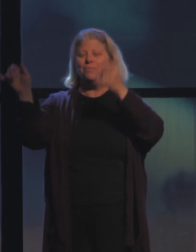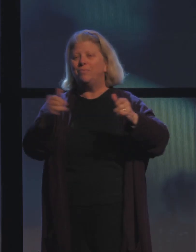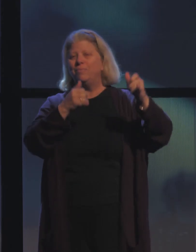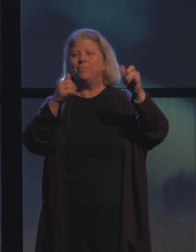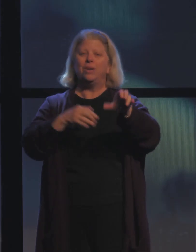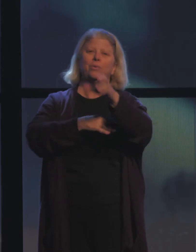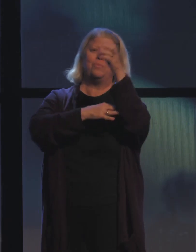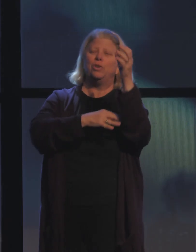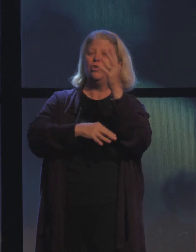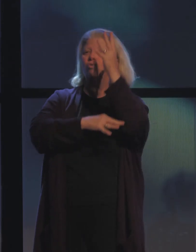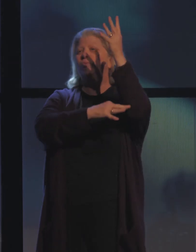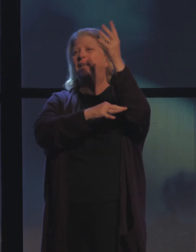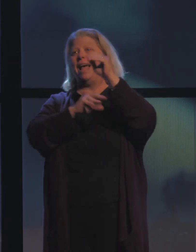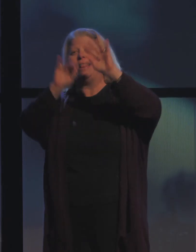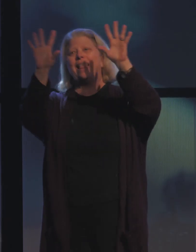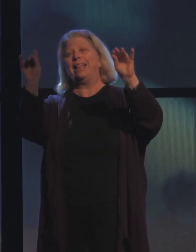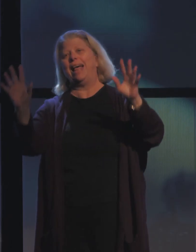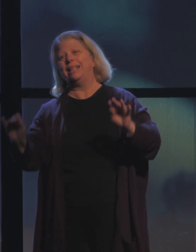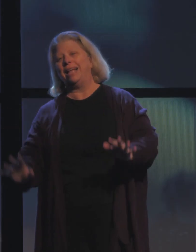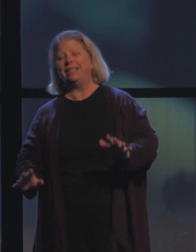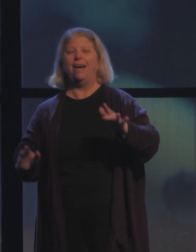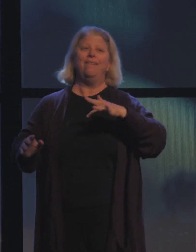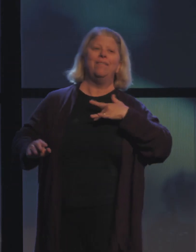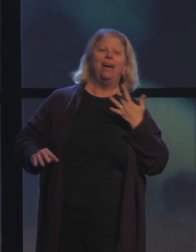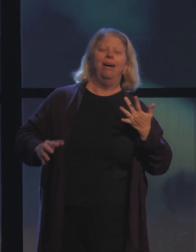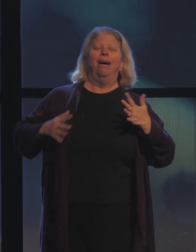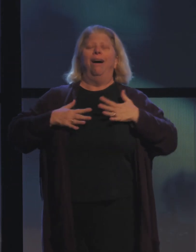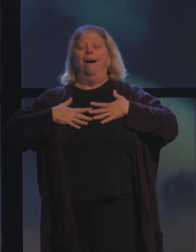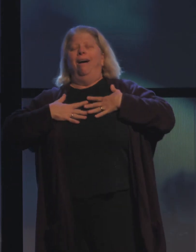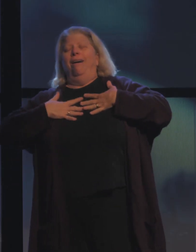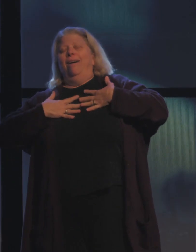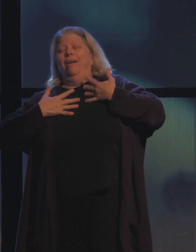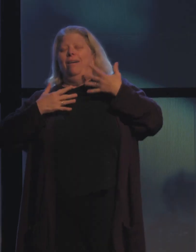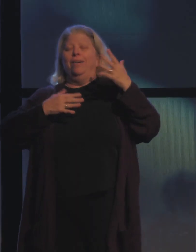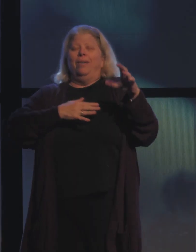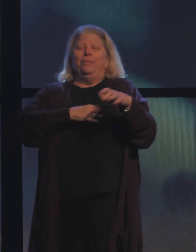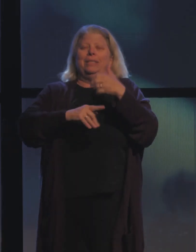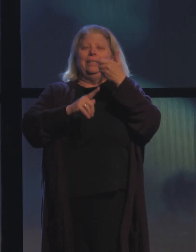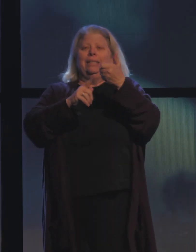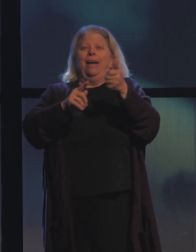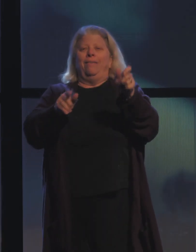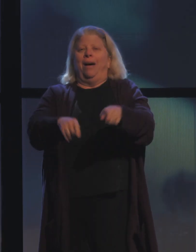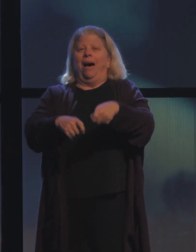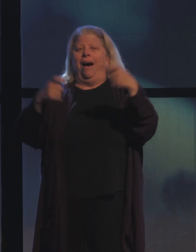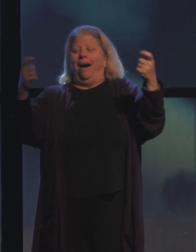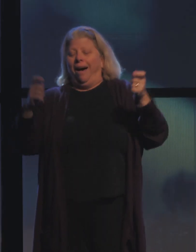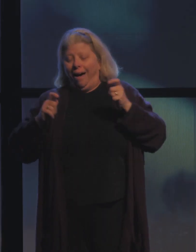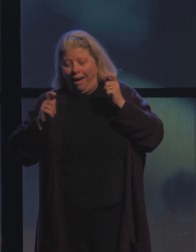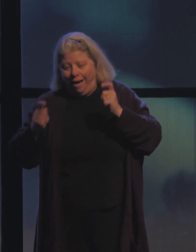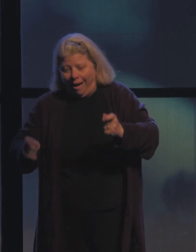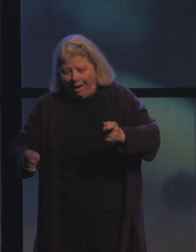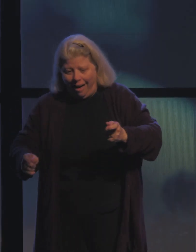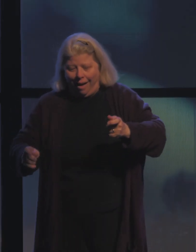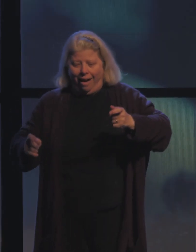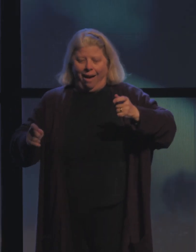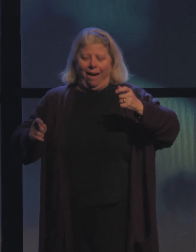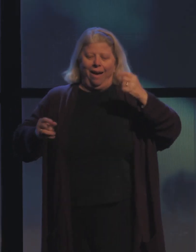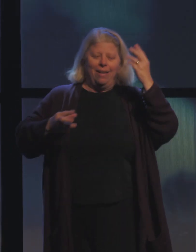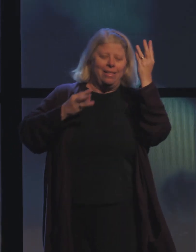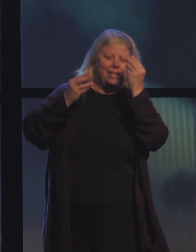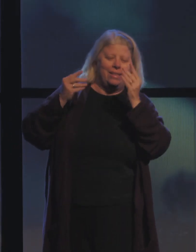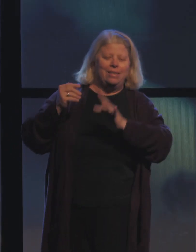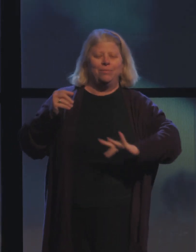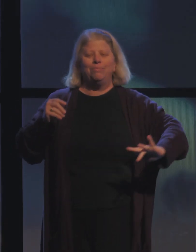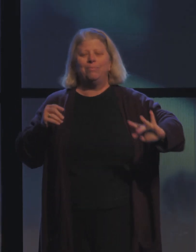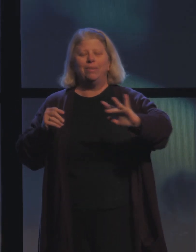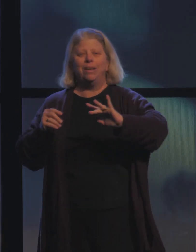and the Christmas lights, right? And you're feeling that, and then you get to Christmas itself, and you open up the presents, and then you're kind of lingering in this space